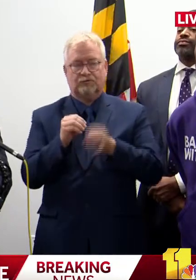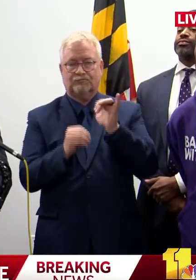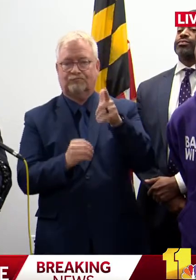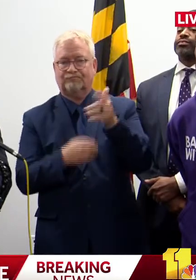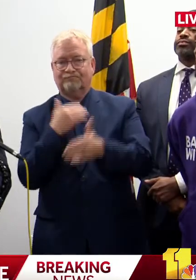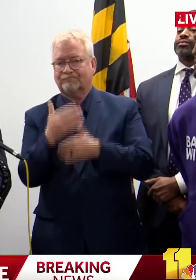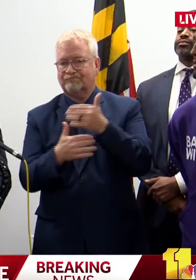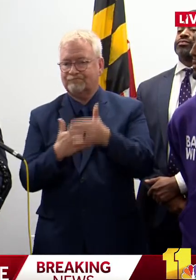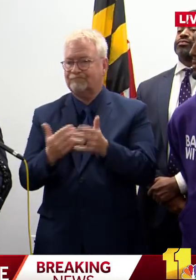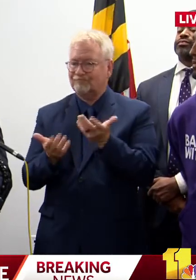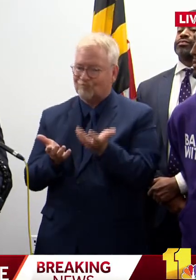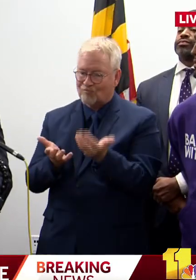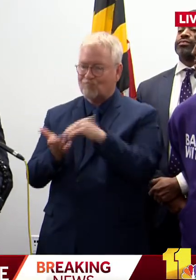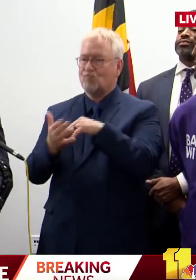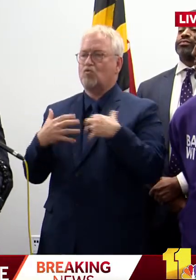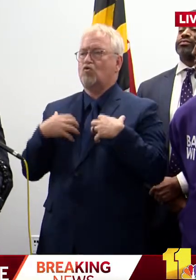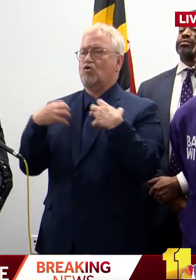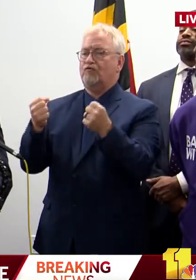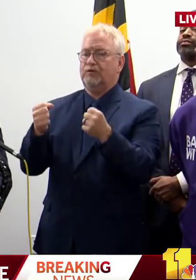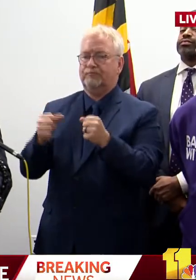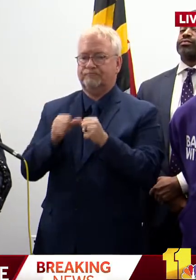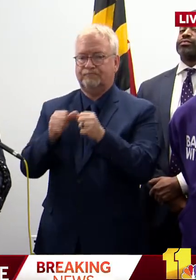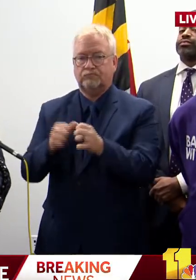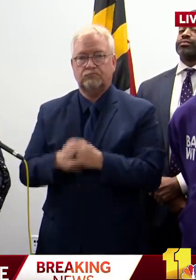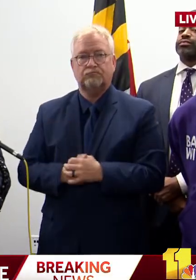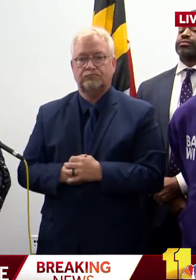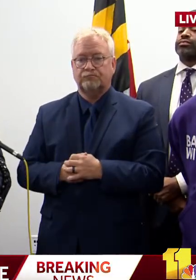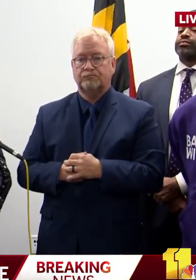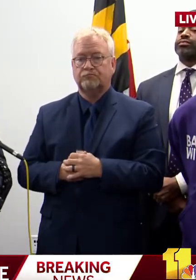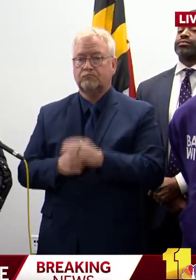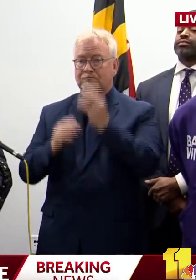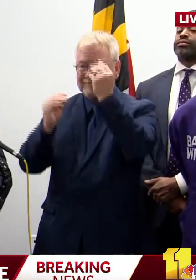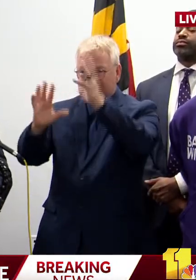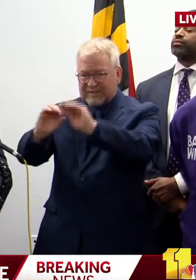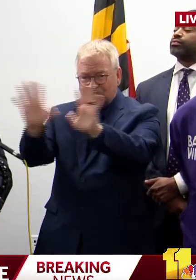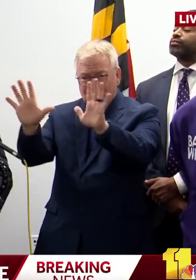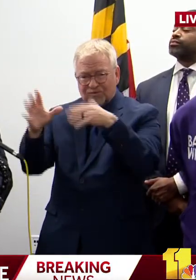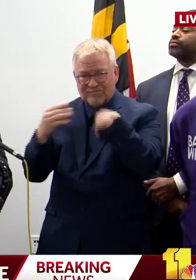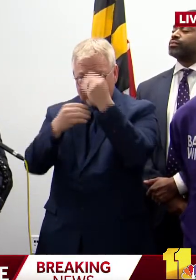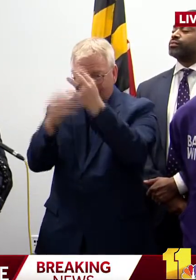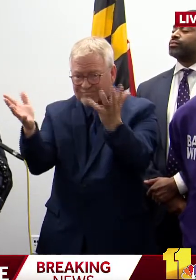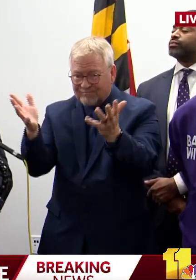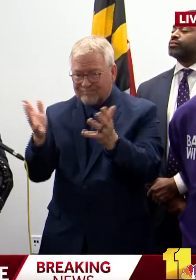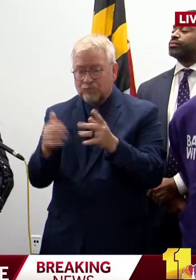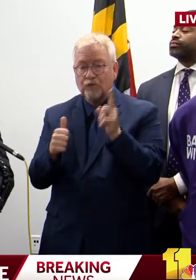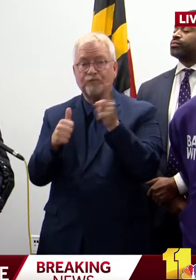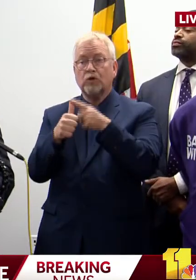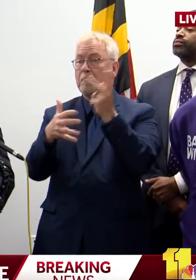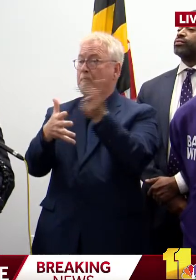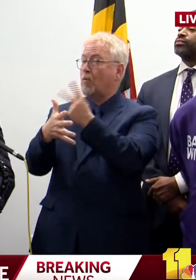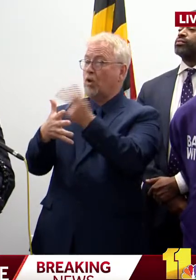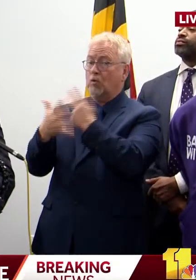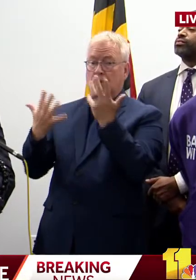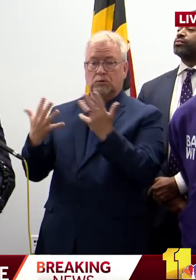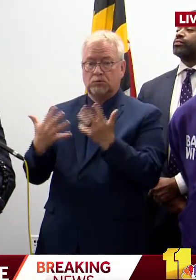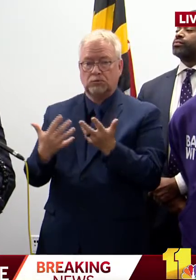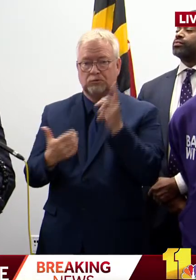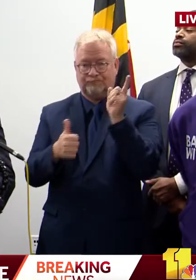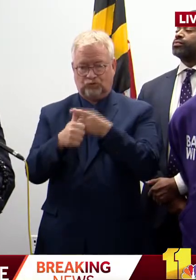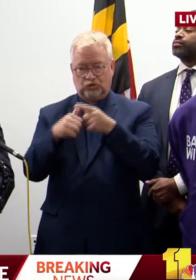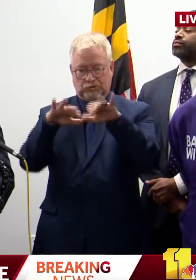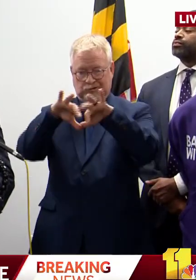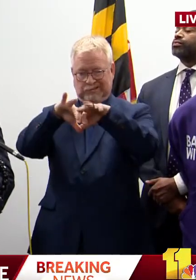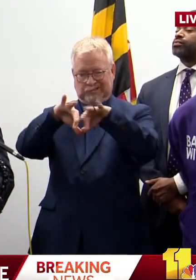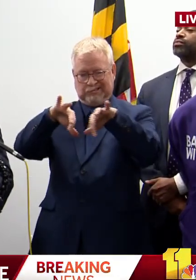as possible. Make no mistake about it, our top priority is to get the shipping lane open. We recognize that every day it's